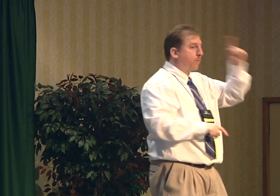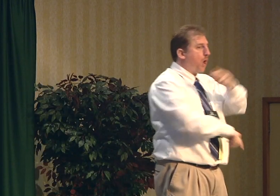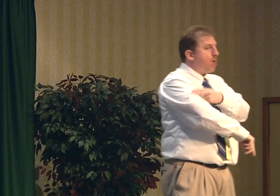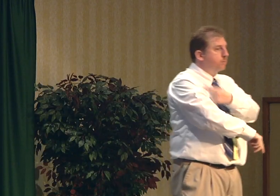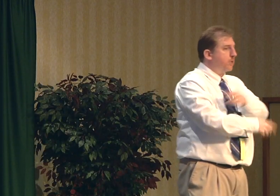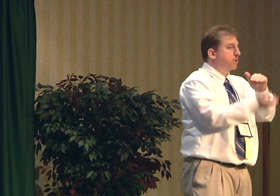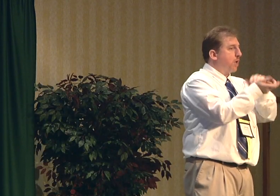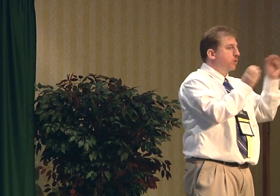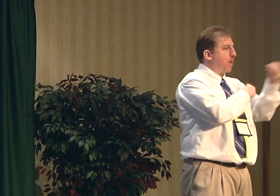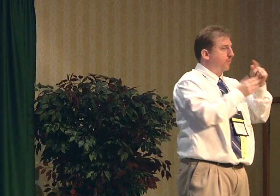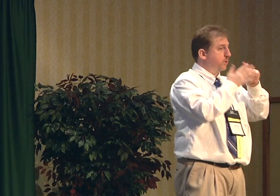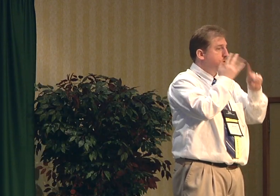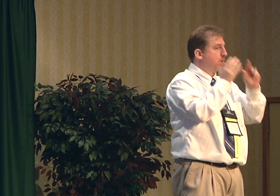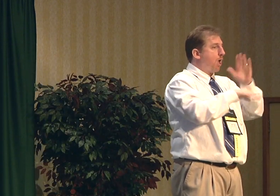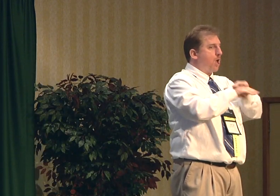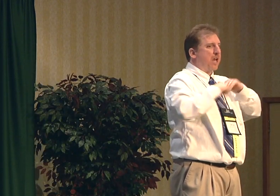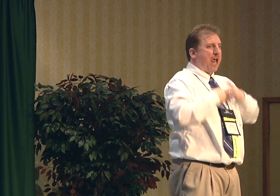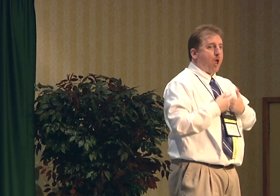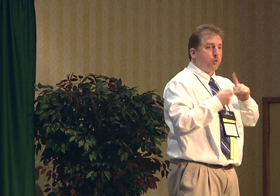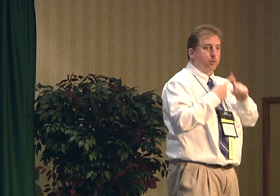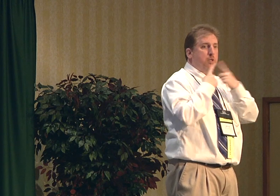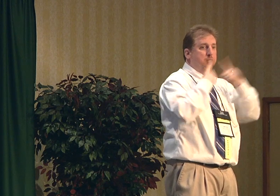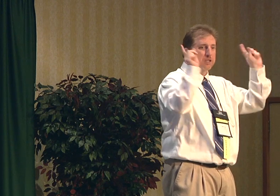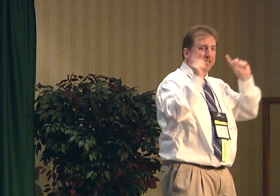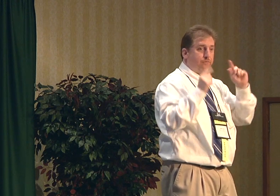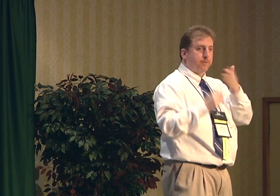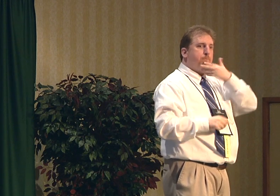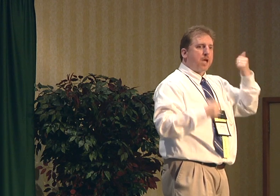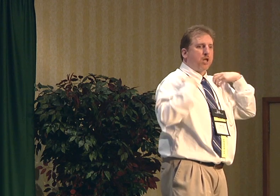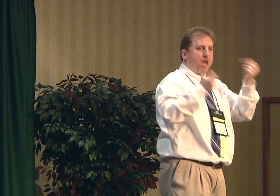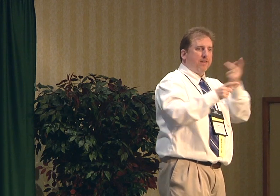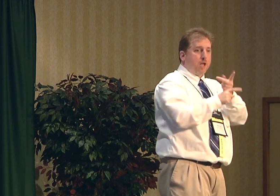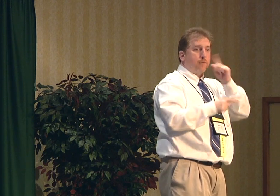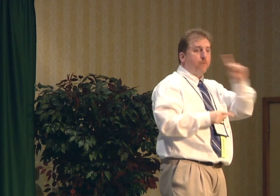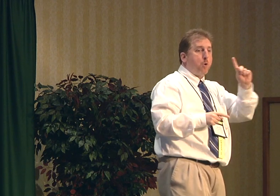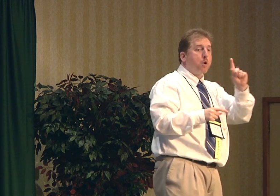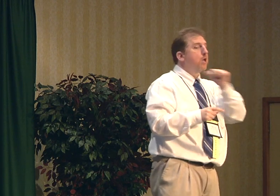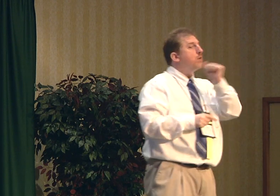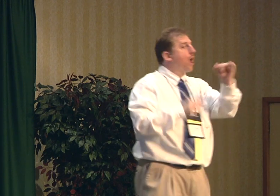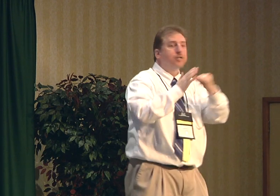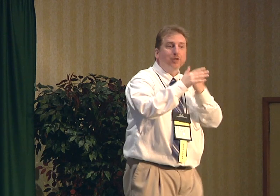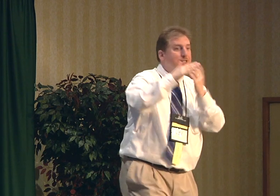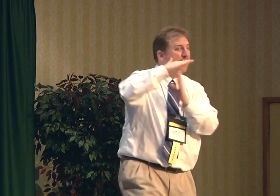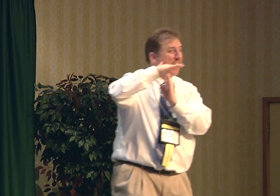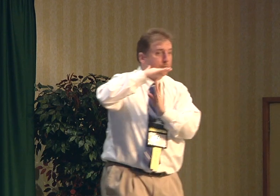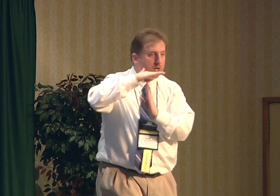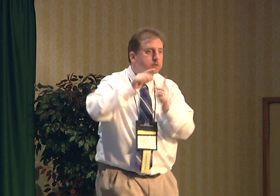So it's a great roadmap for hospitals and doctors' offices to learn how to achieve best healthcare, not